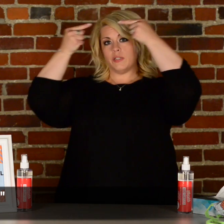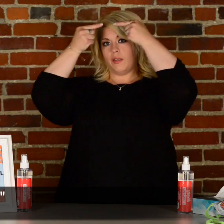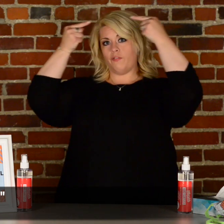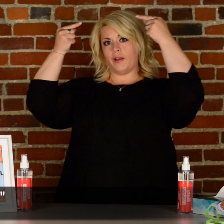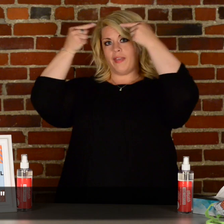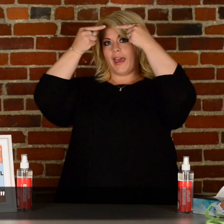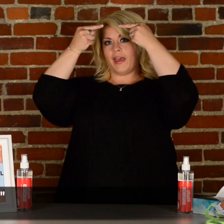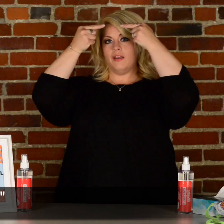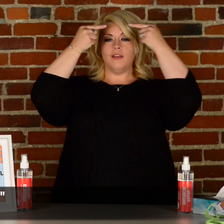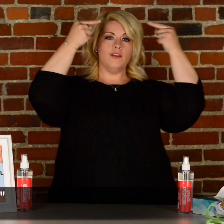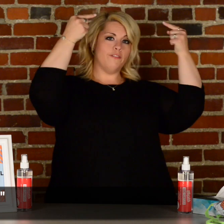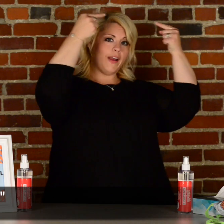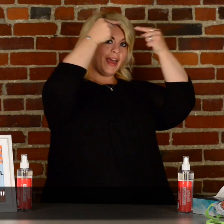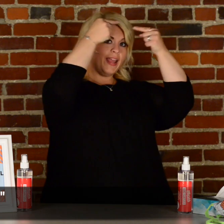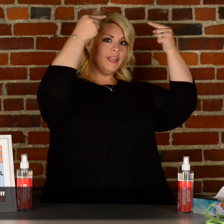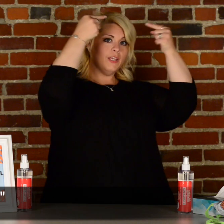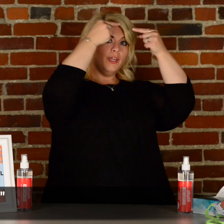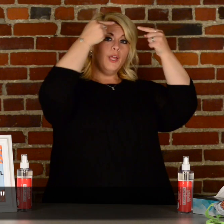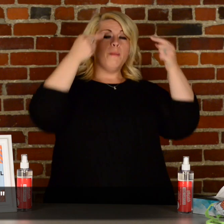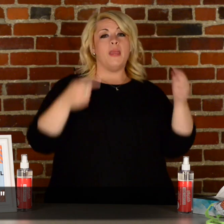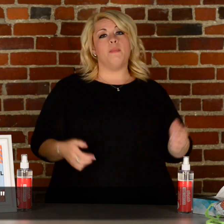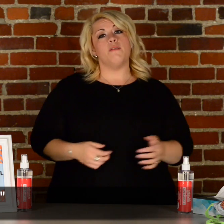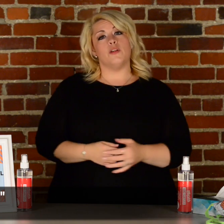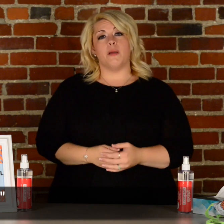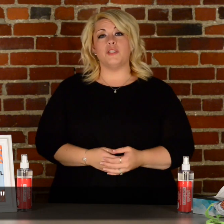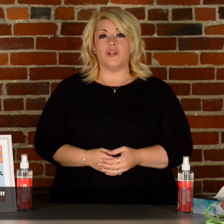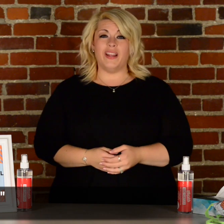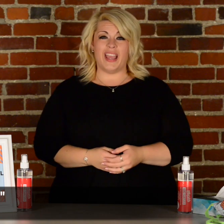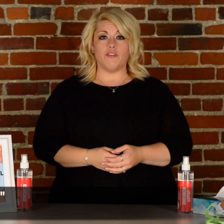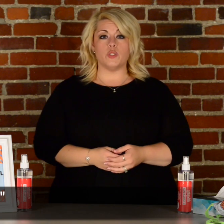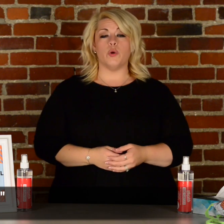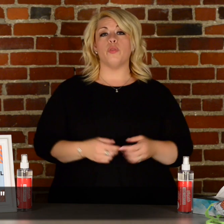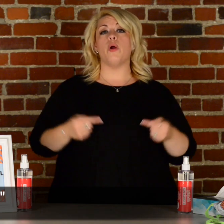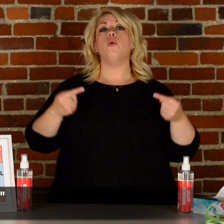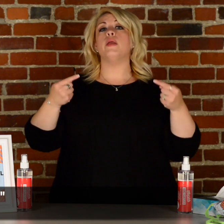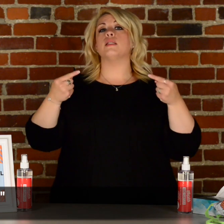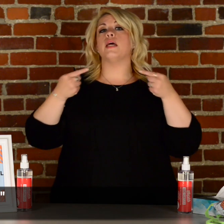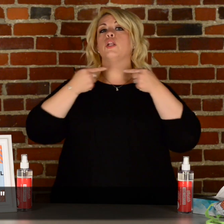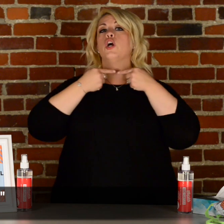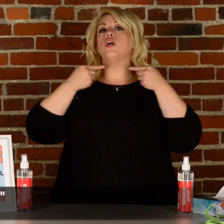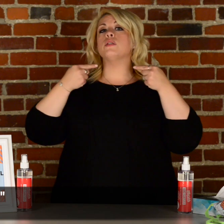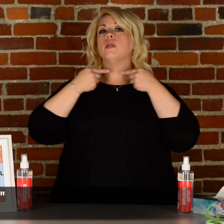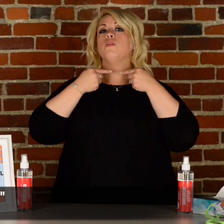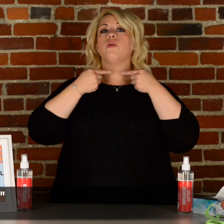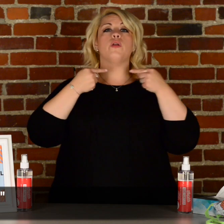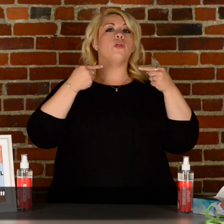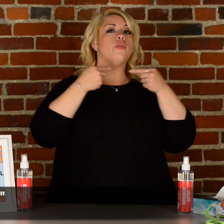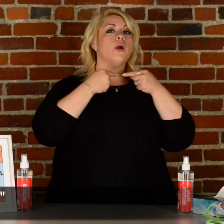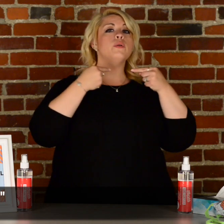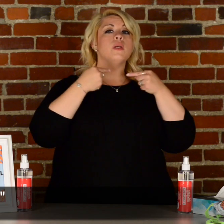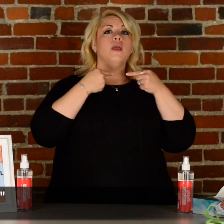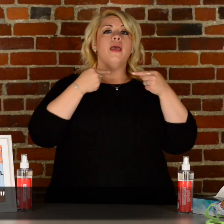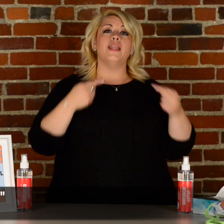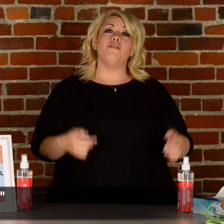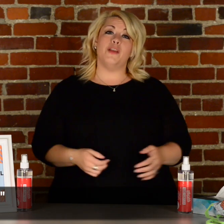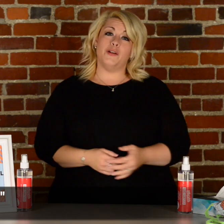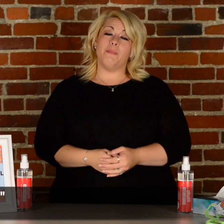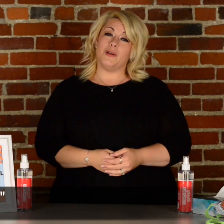in front of the head for headache. Maybe if they're demonstrating they have a sore throat, we can sign hurt in front of the throat. And if there appears